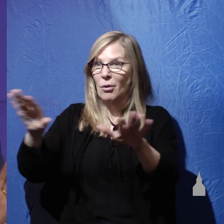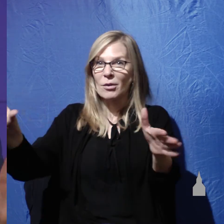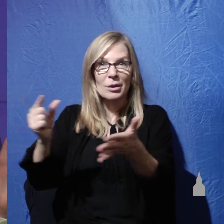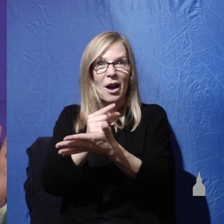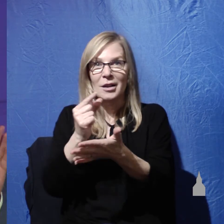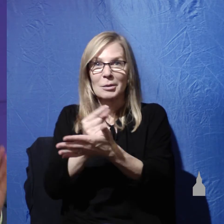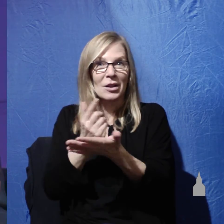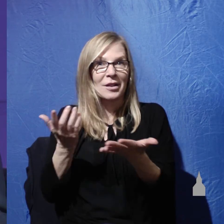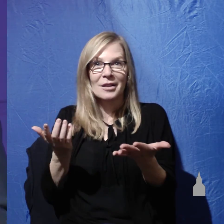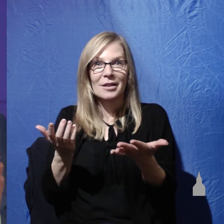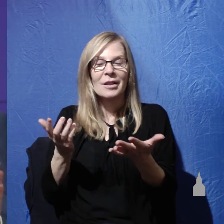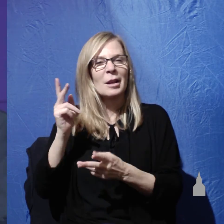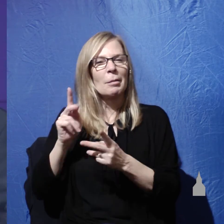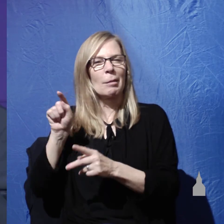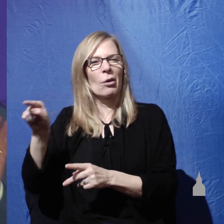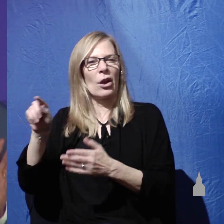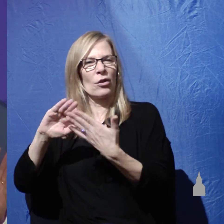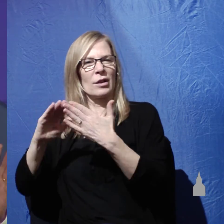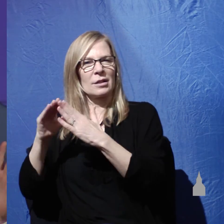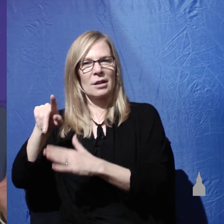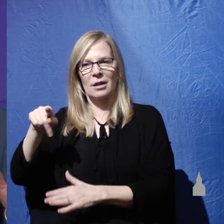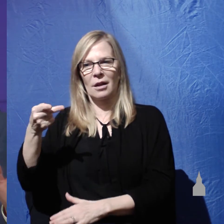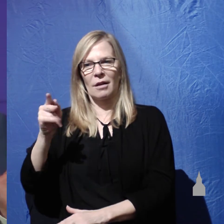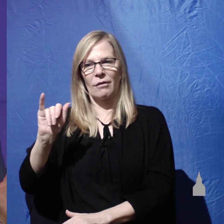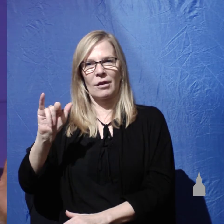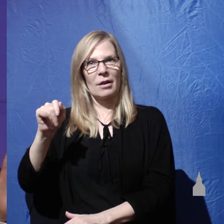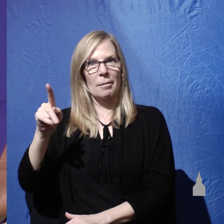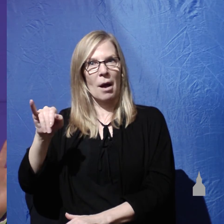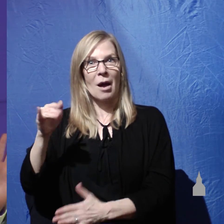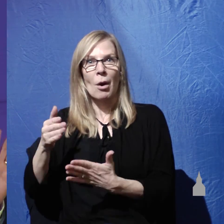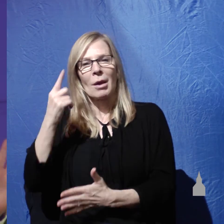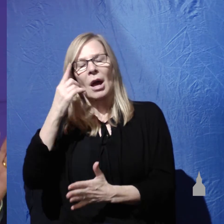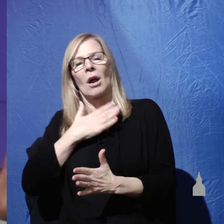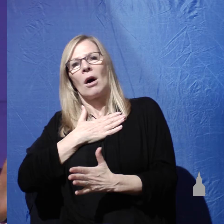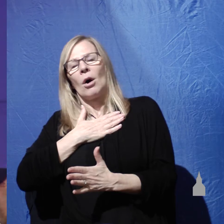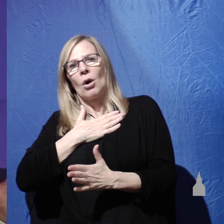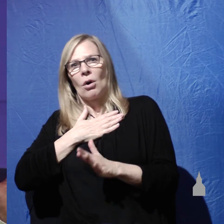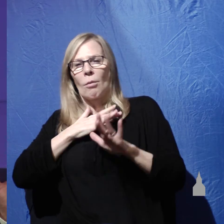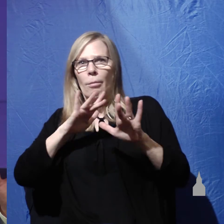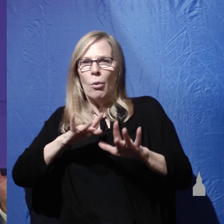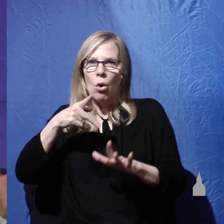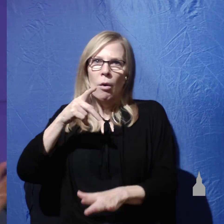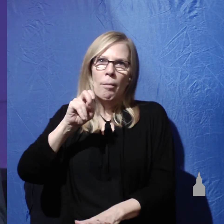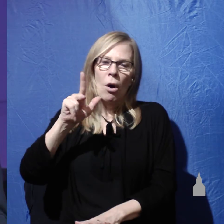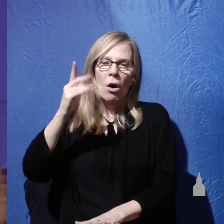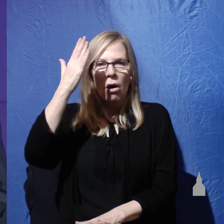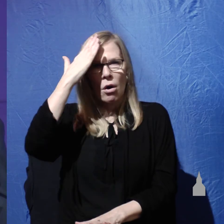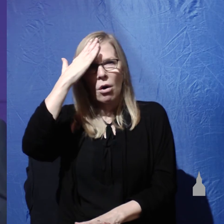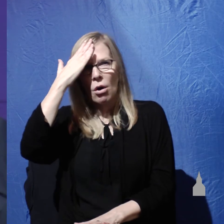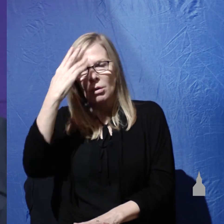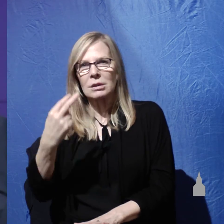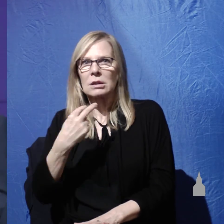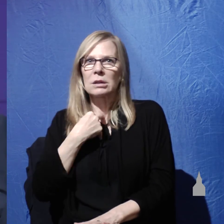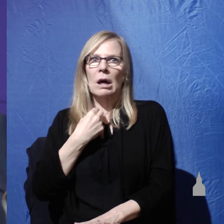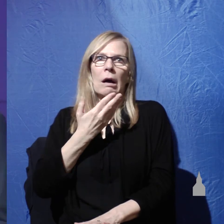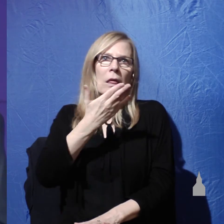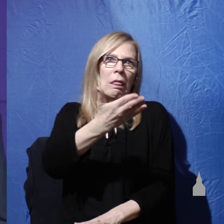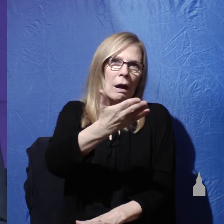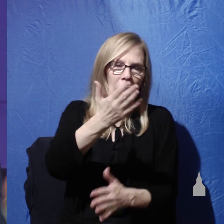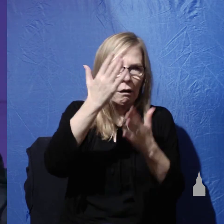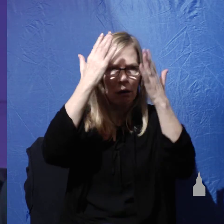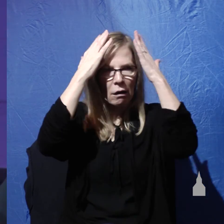Let me stop here and say the people of Philippi and others who knew Paul must have thought, oh, poor Paul, he's stuck